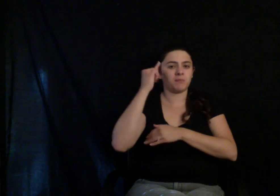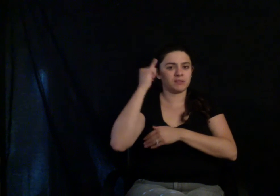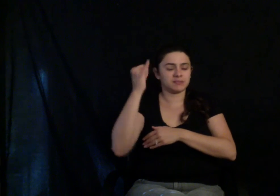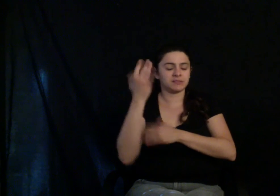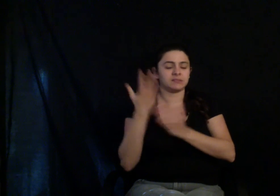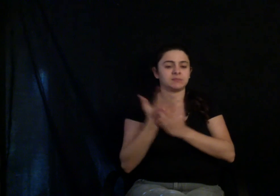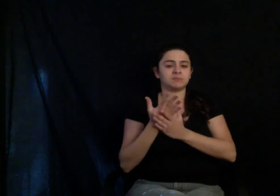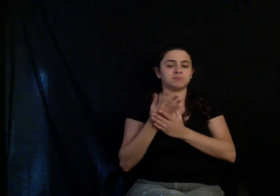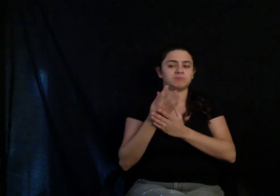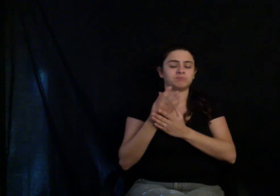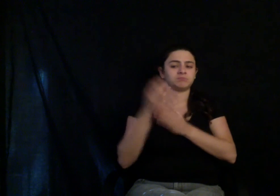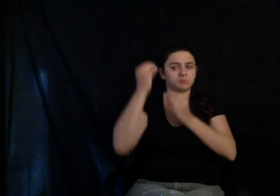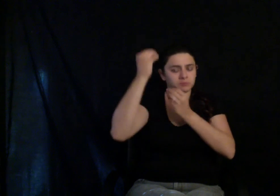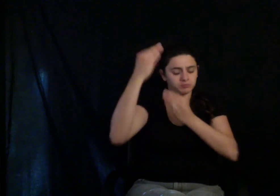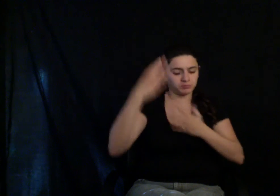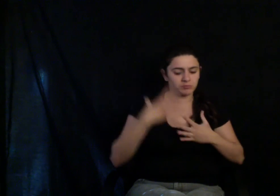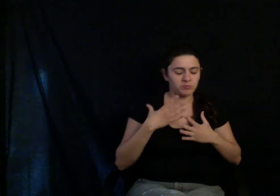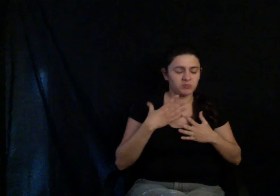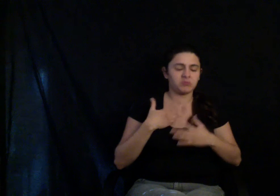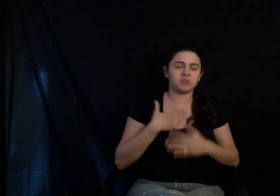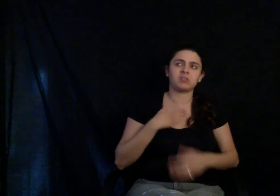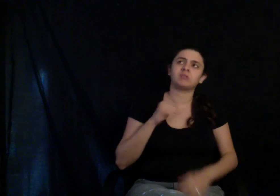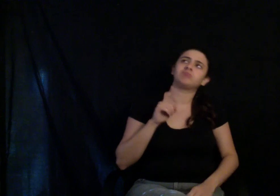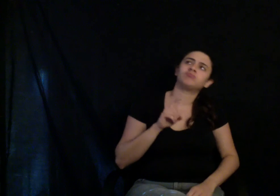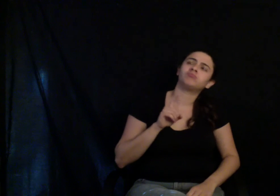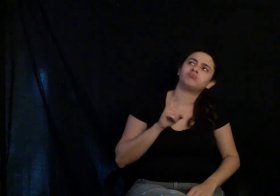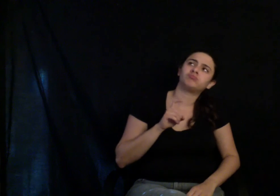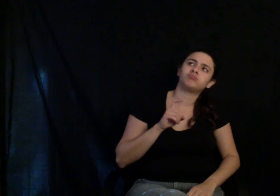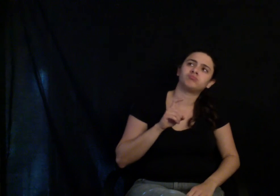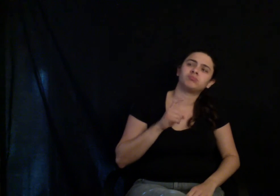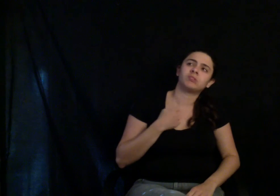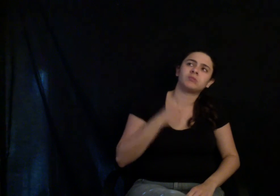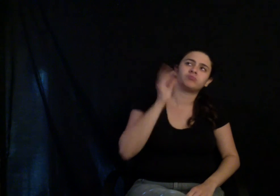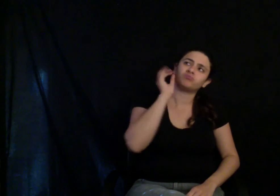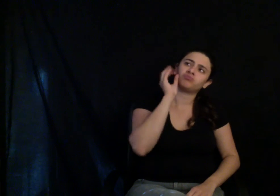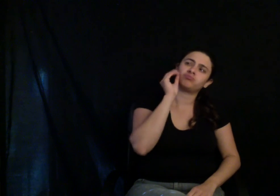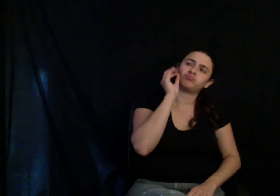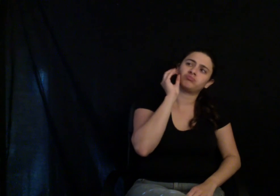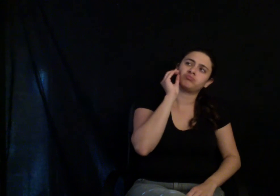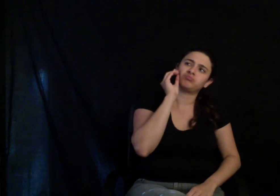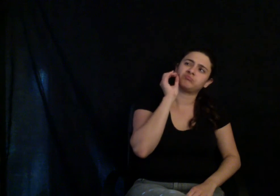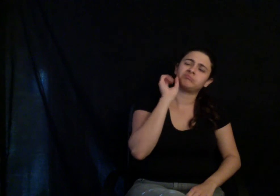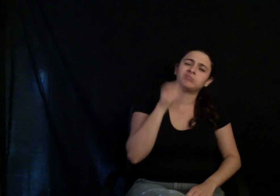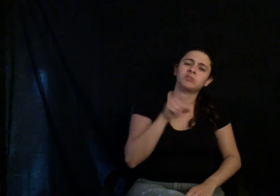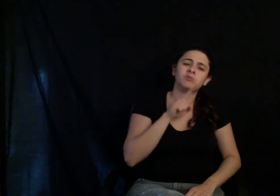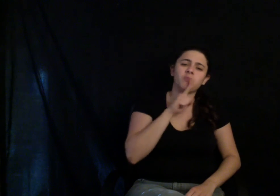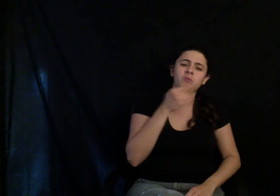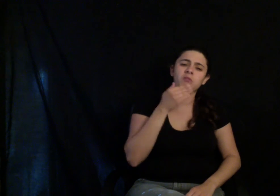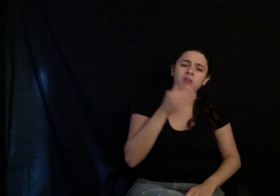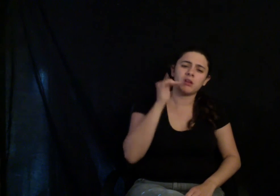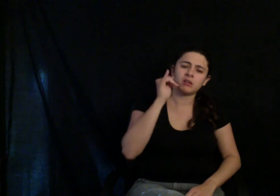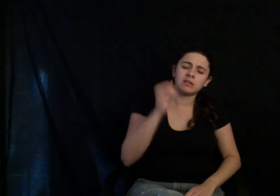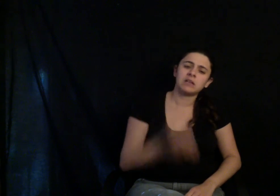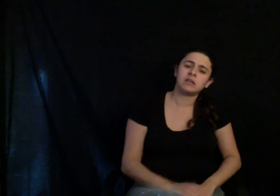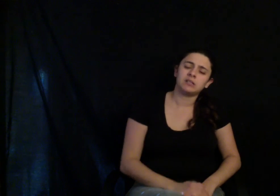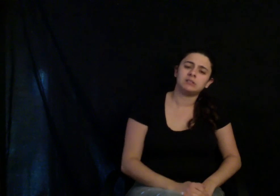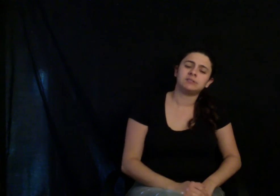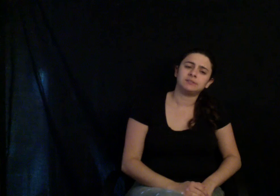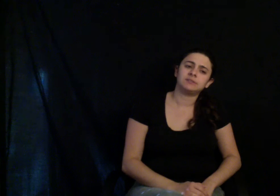crowdfunding campaign. And I was like, damn, that's a really good idea, Mom. And the reason,